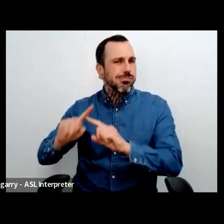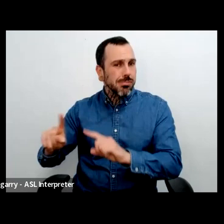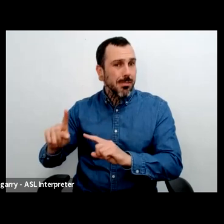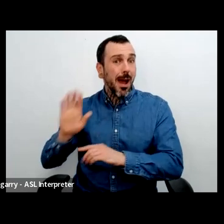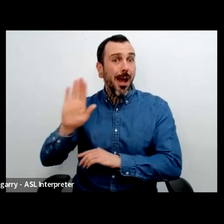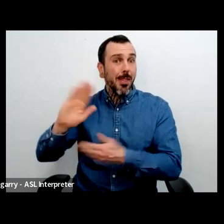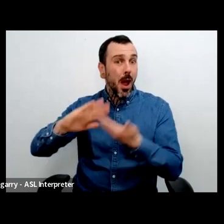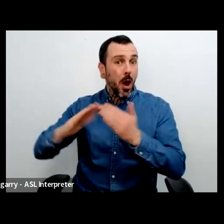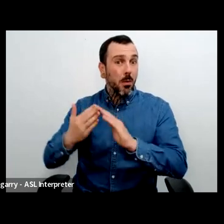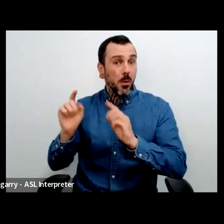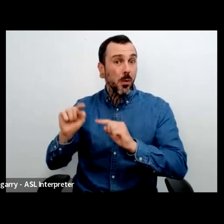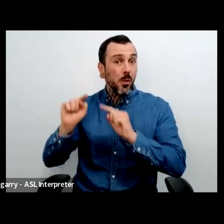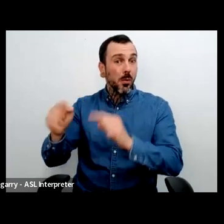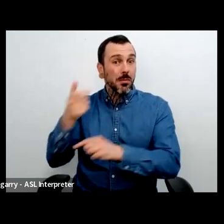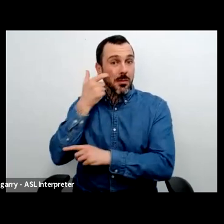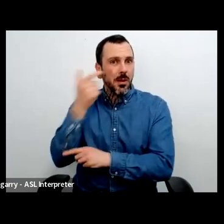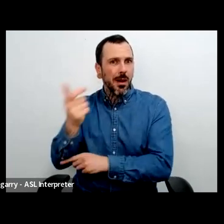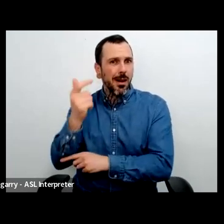communities, and that,